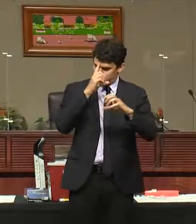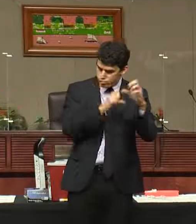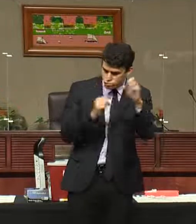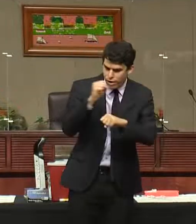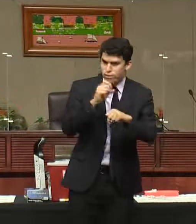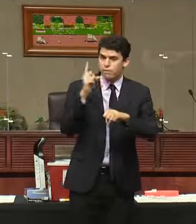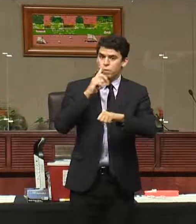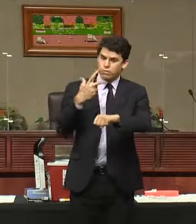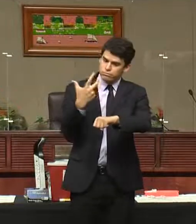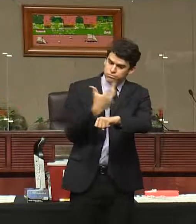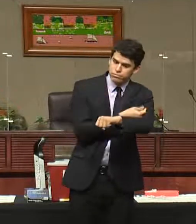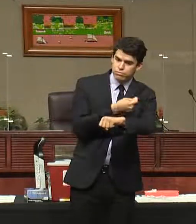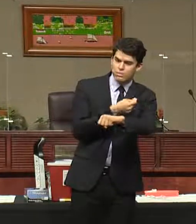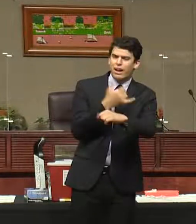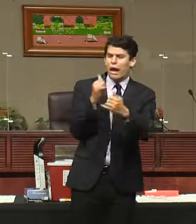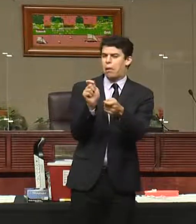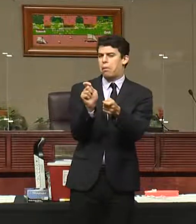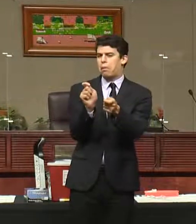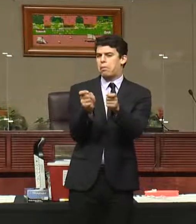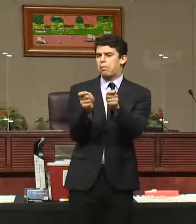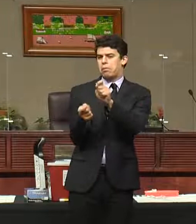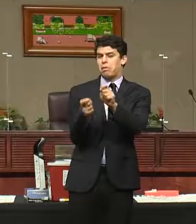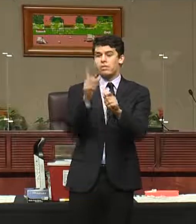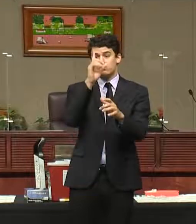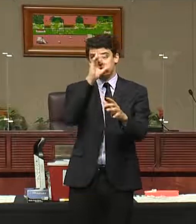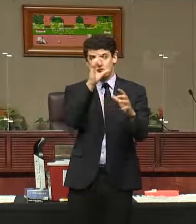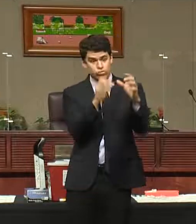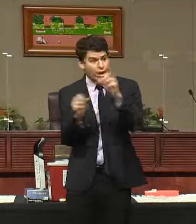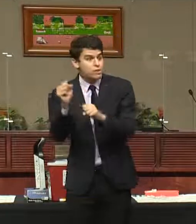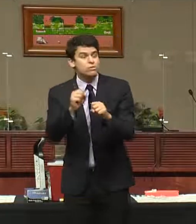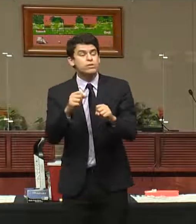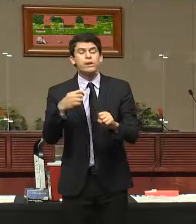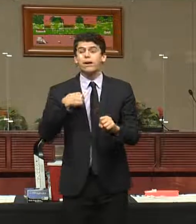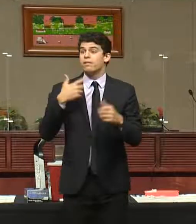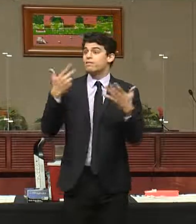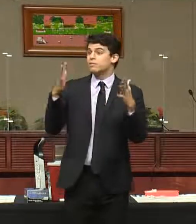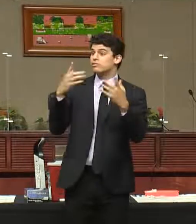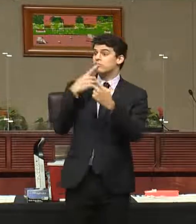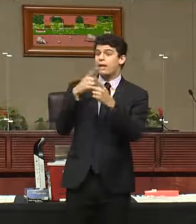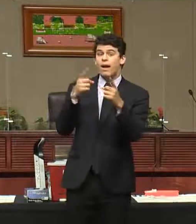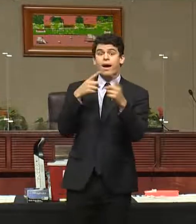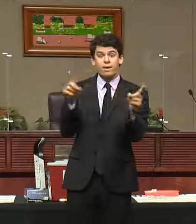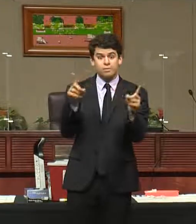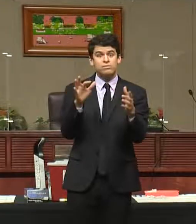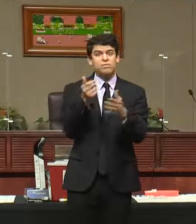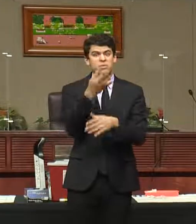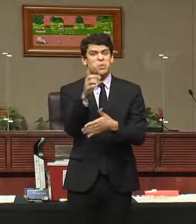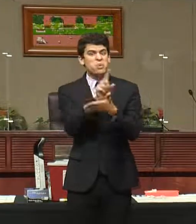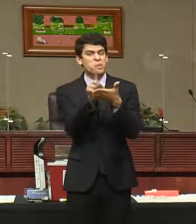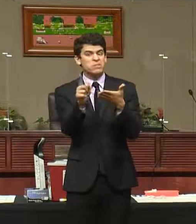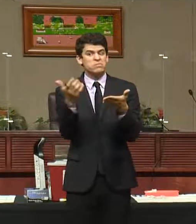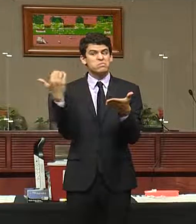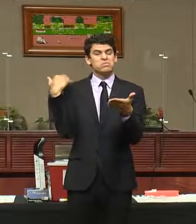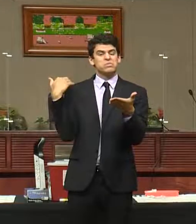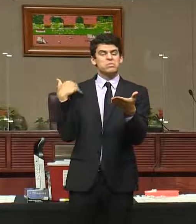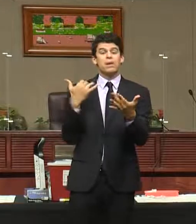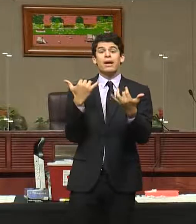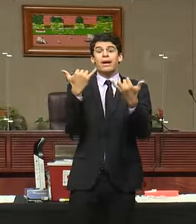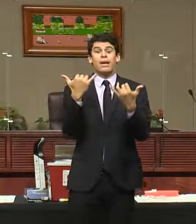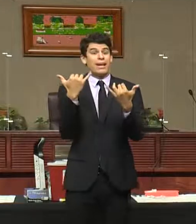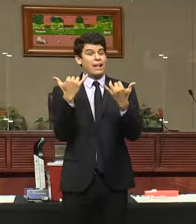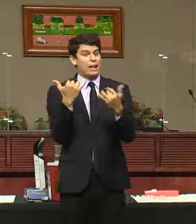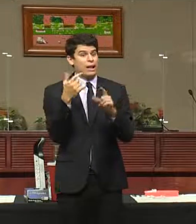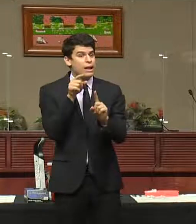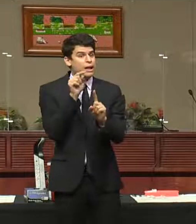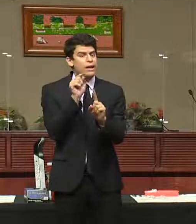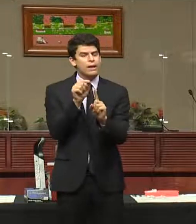vaccinated is switching a little bit. We announced this weeks ago, where you will go from main large